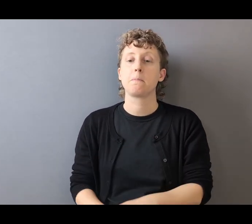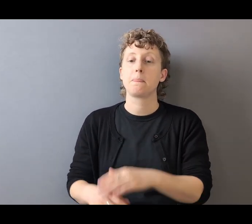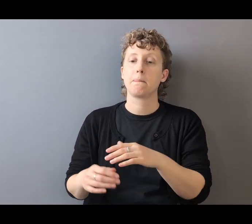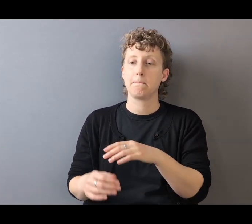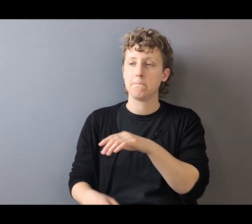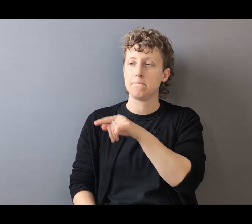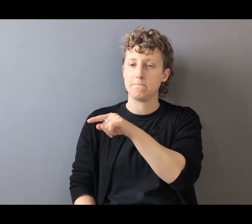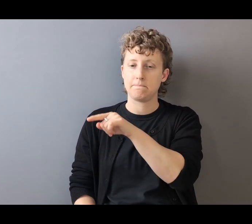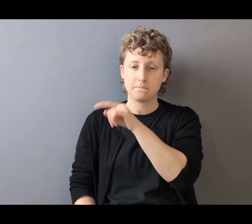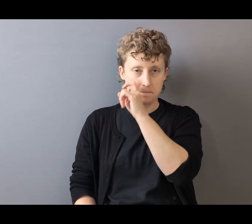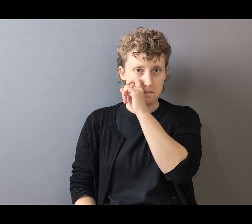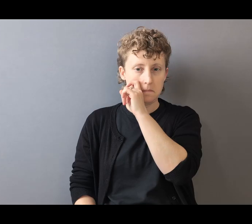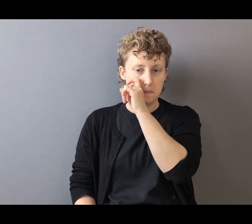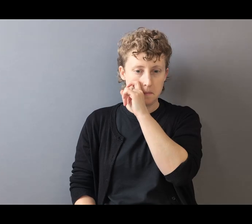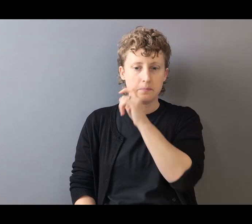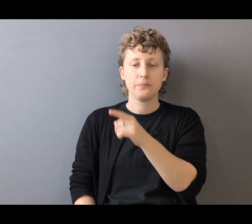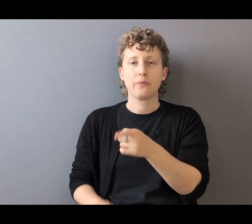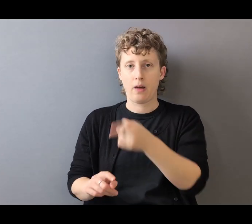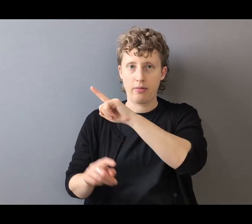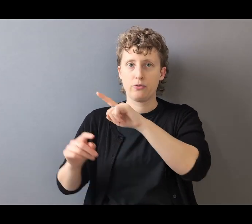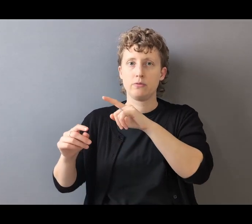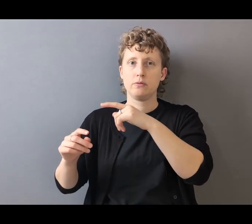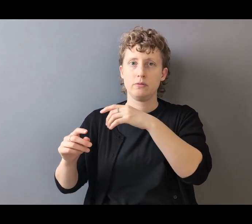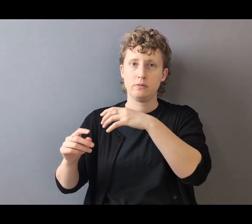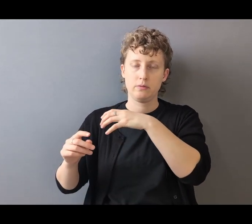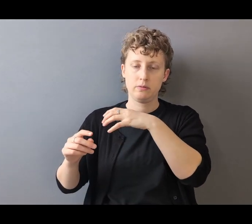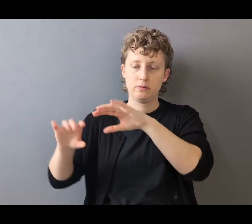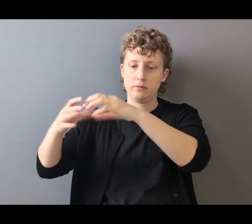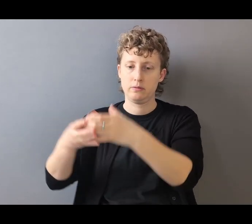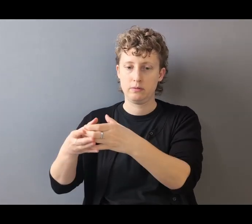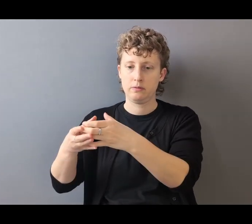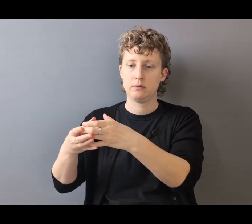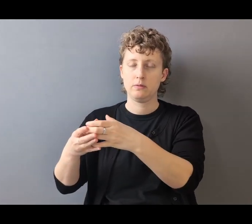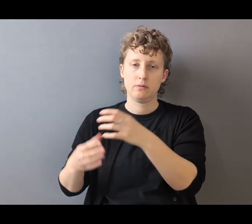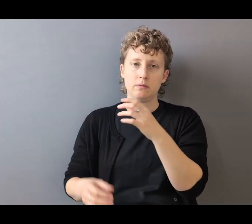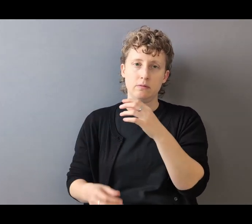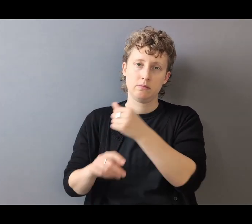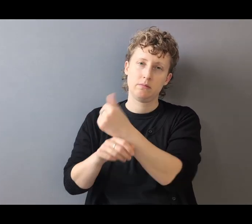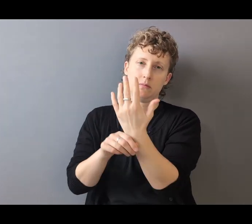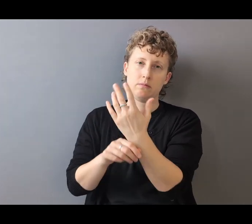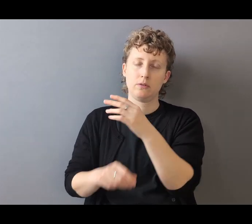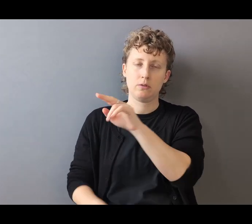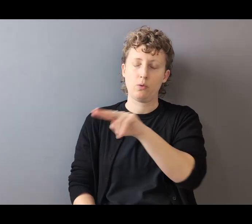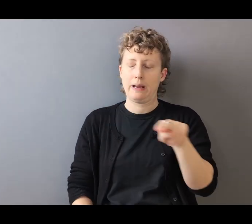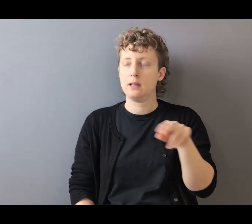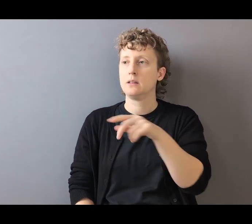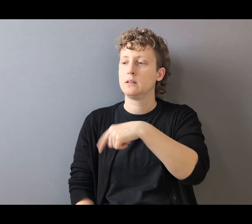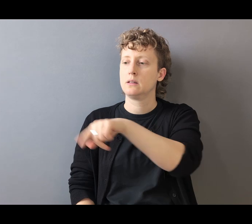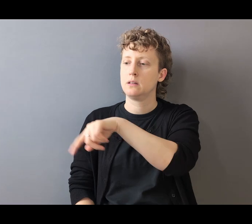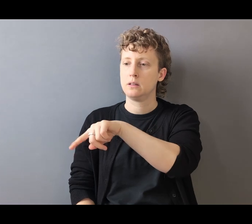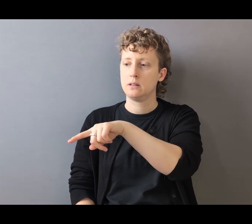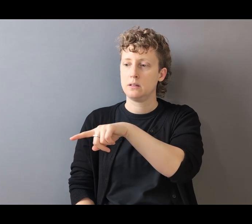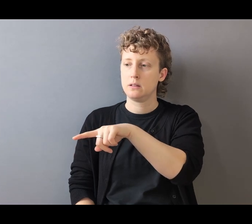in one of our committees, we have an idea of supporting students and kind of meeting students and